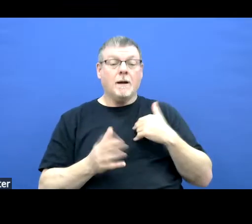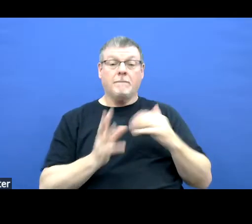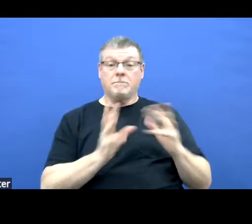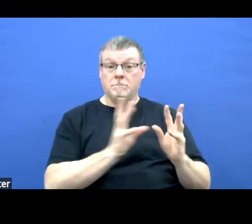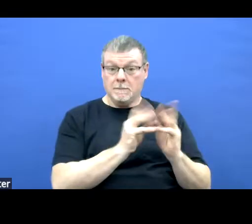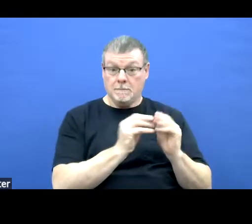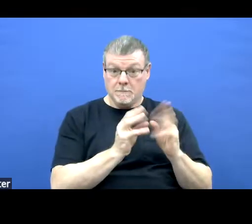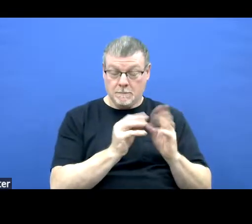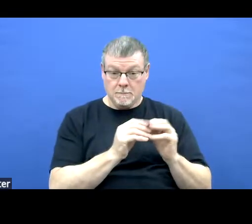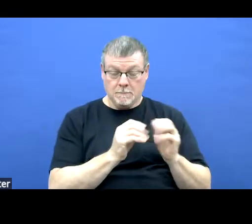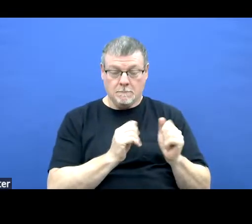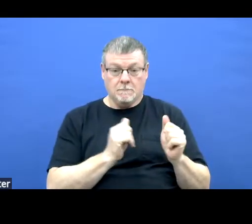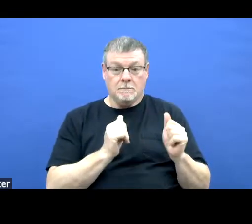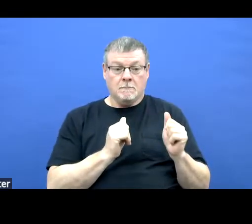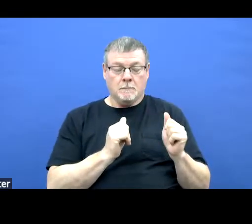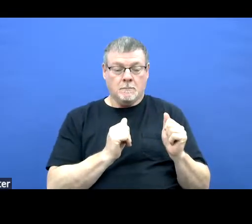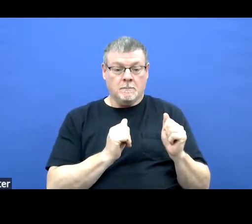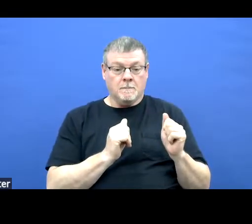with